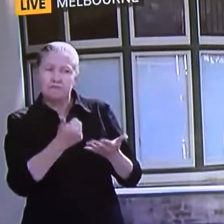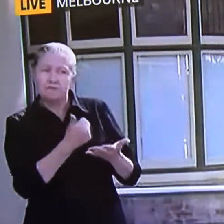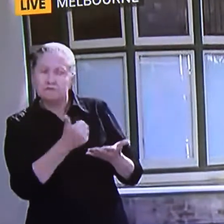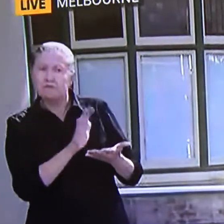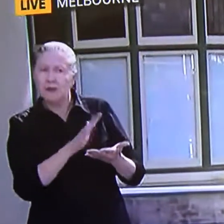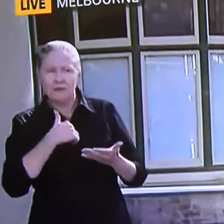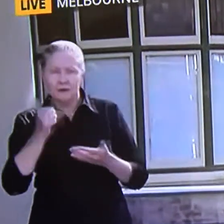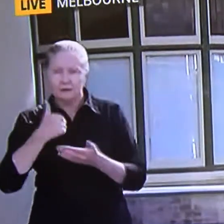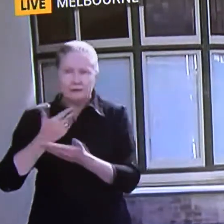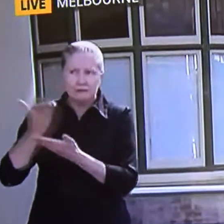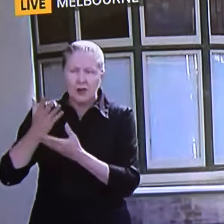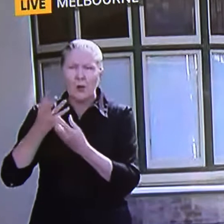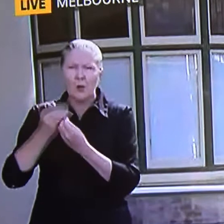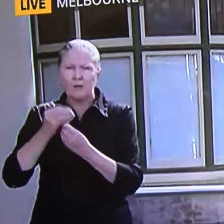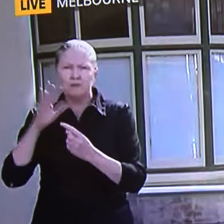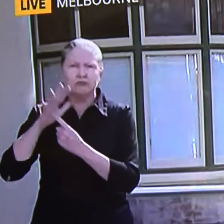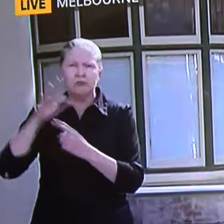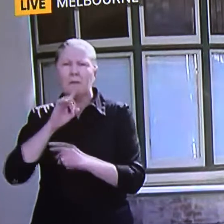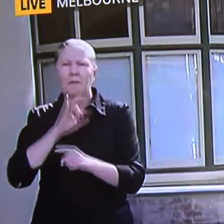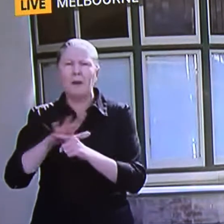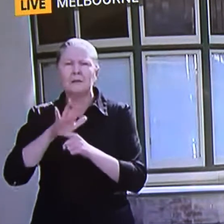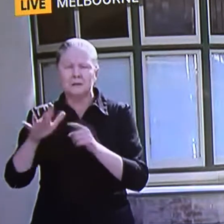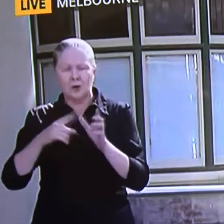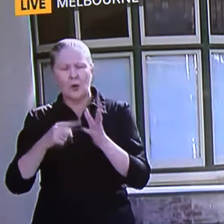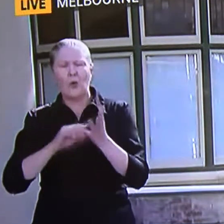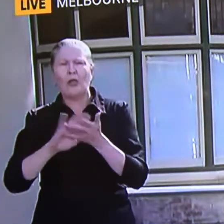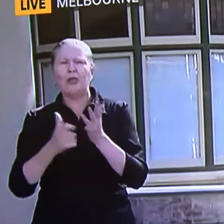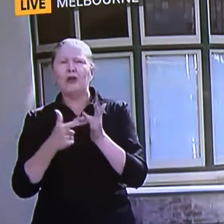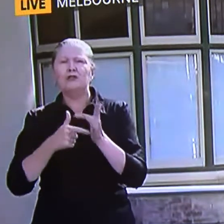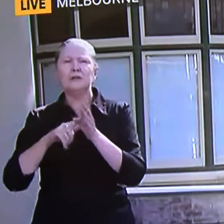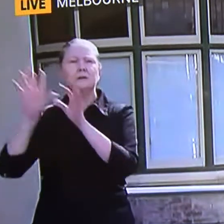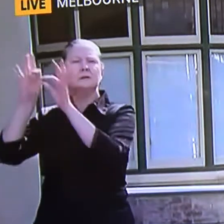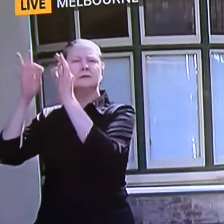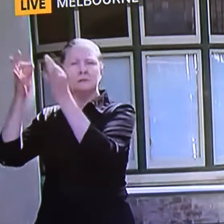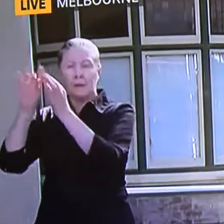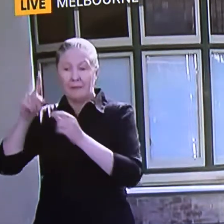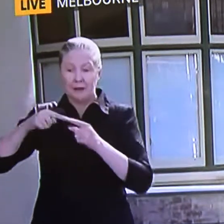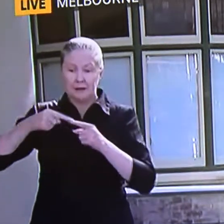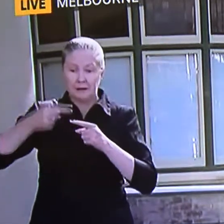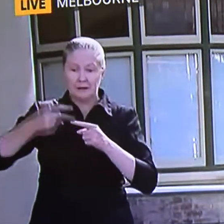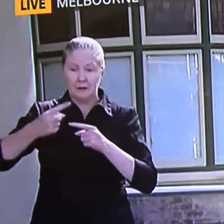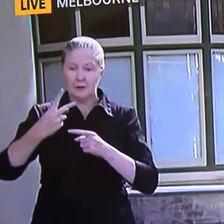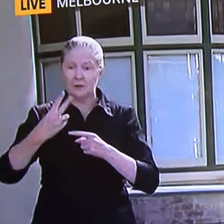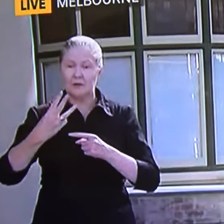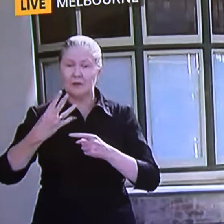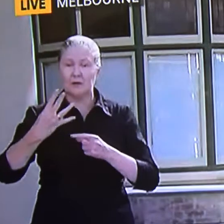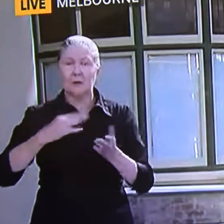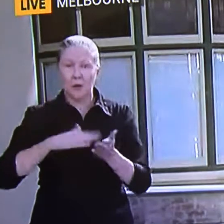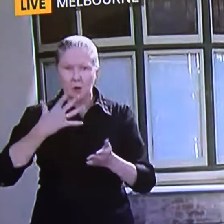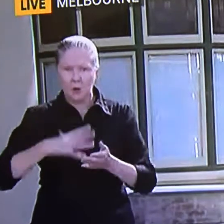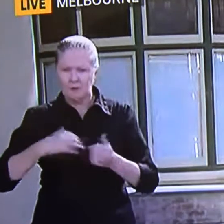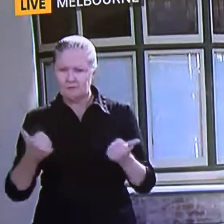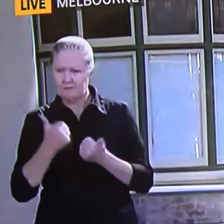the head of the National Blood Authority. But over the coming months, we want to ensure that they continue to be